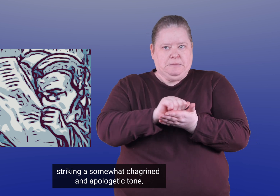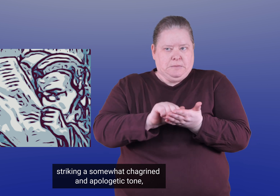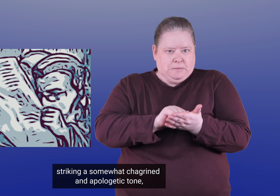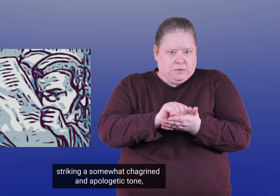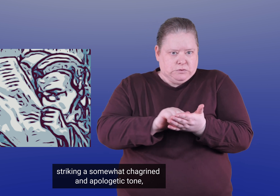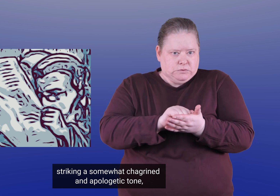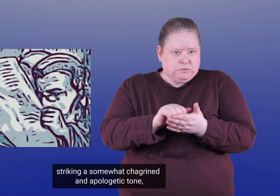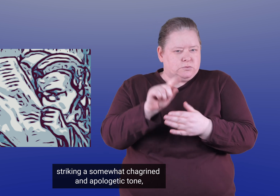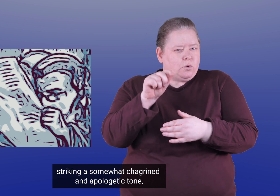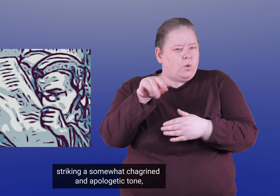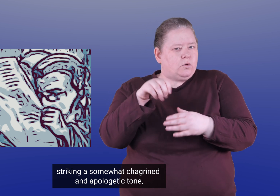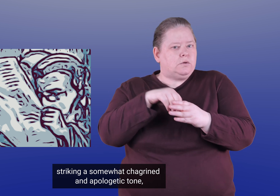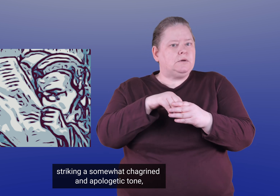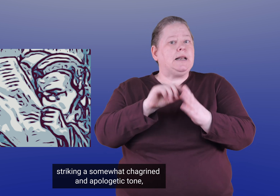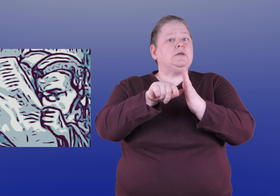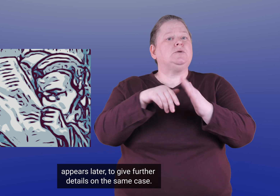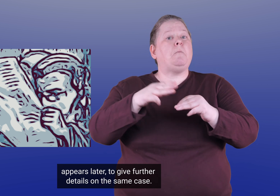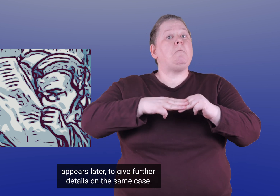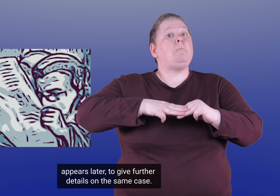later to give further details on the same case.